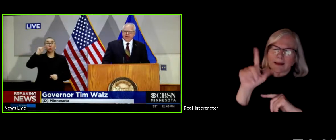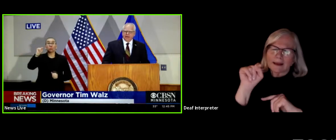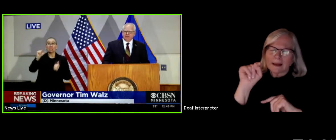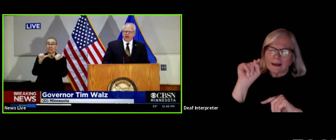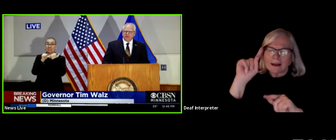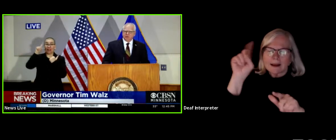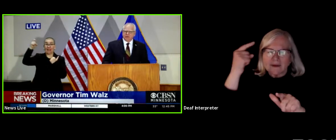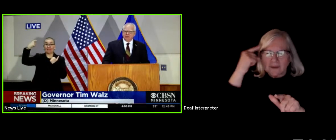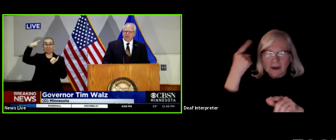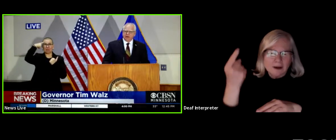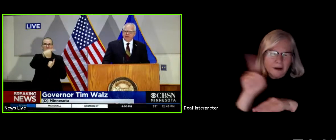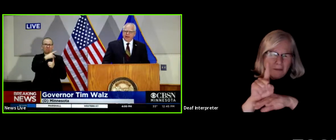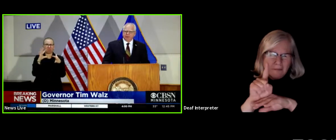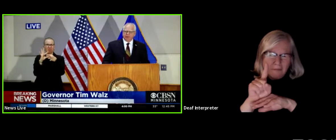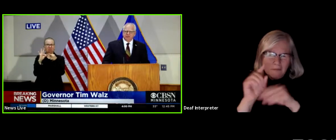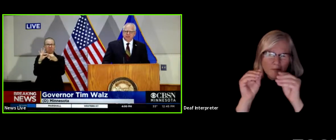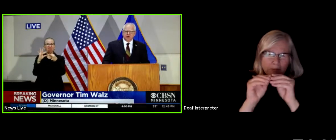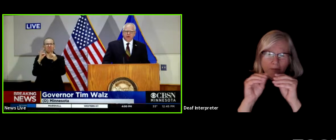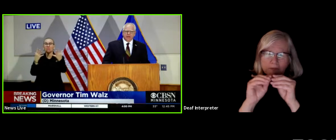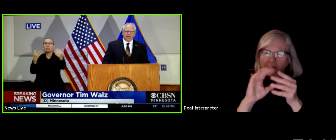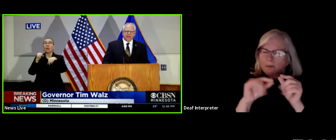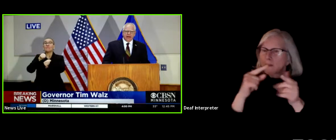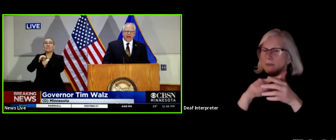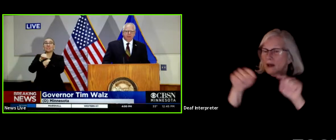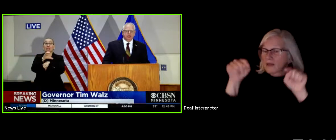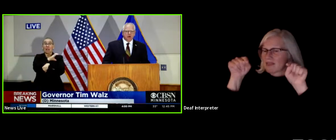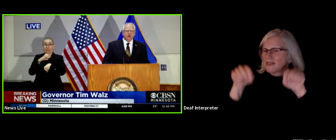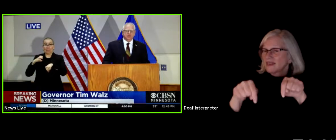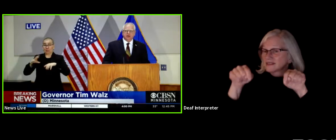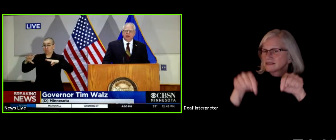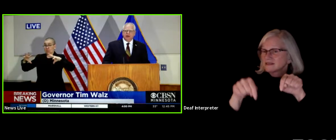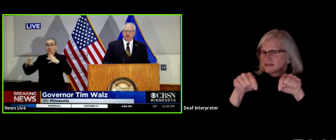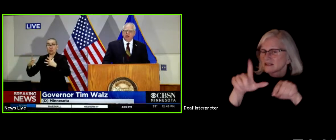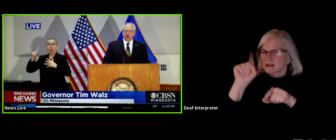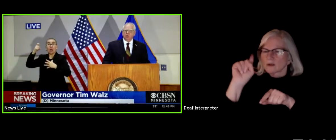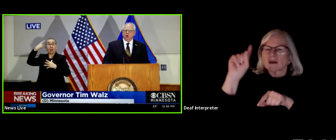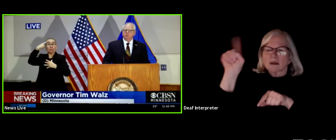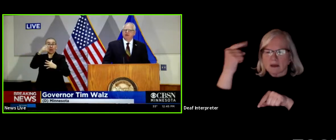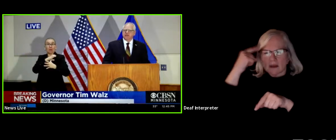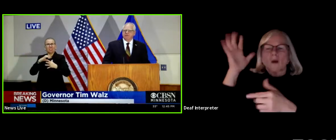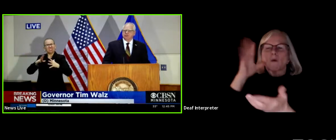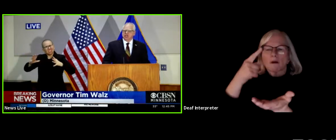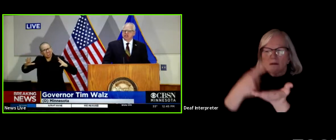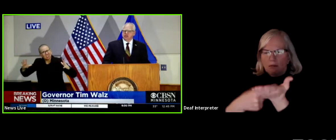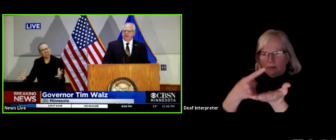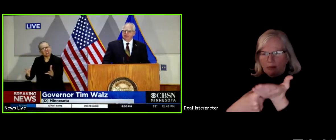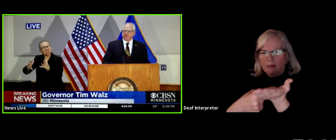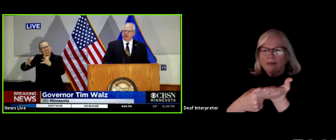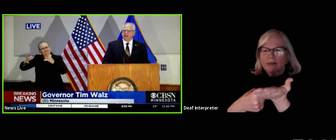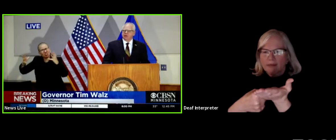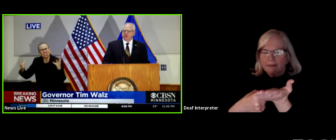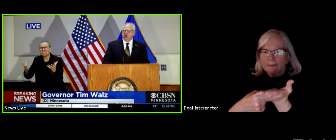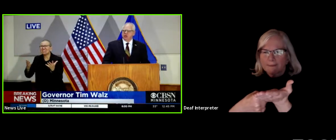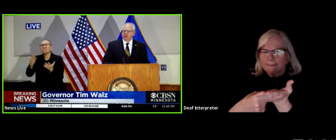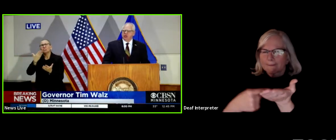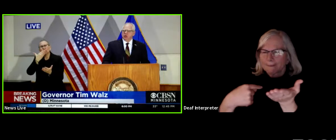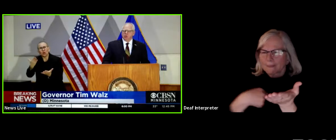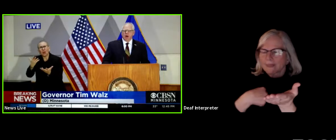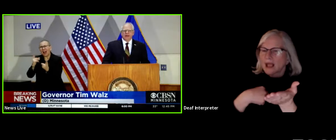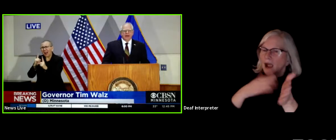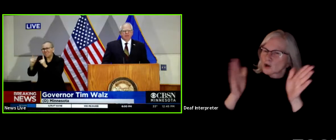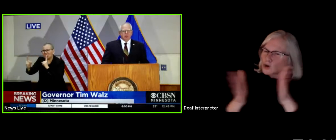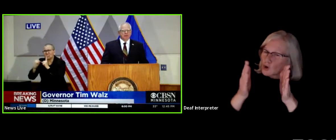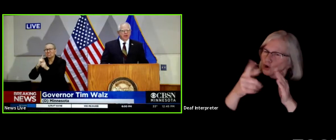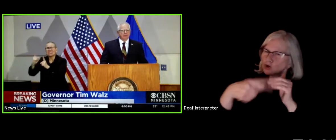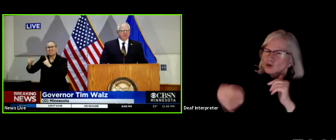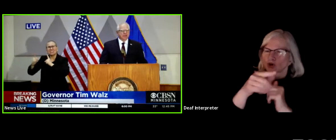the advisory committee on capital area security. And I would encourage a robust conversation about this. And I would note, we